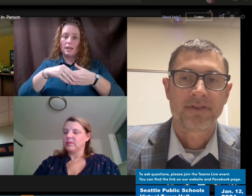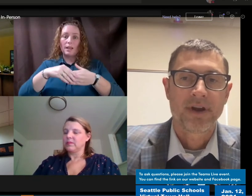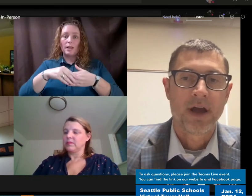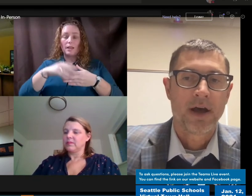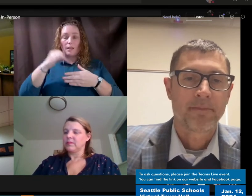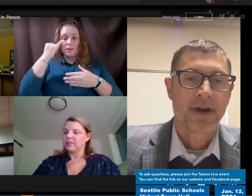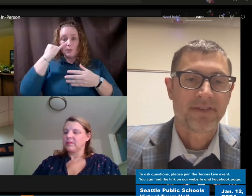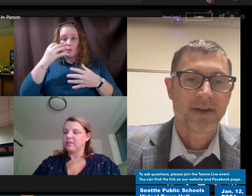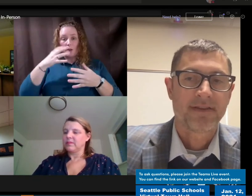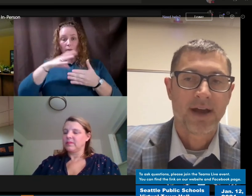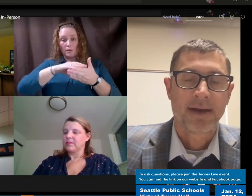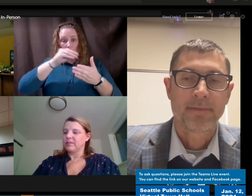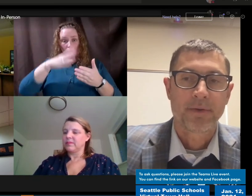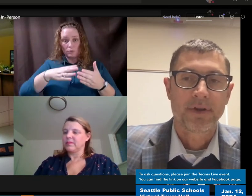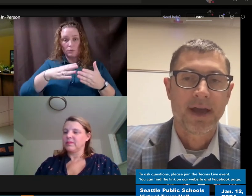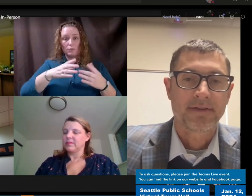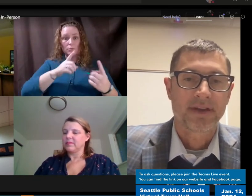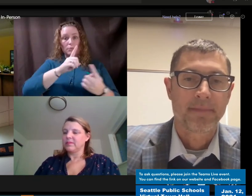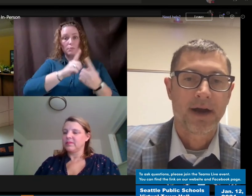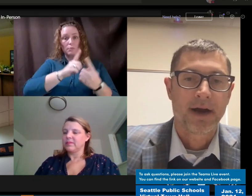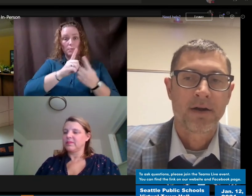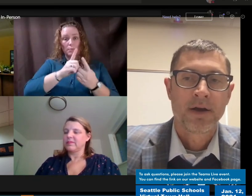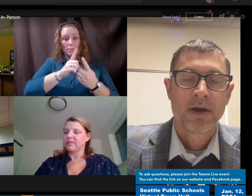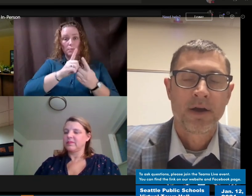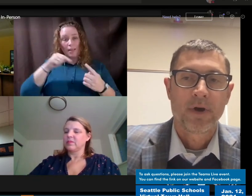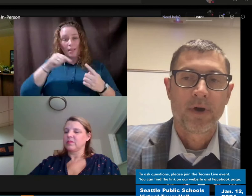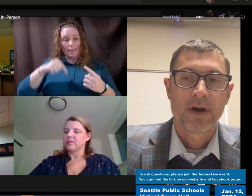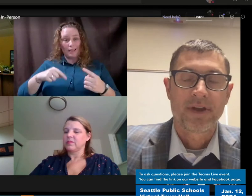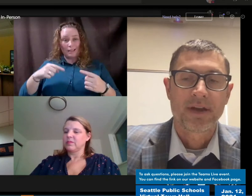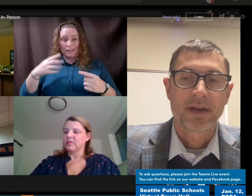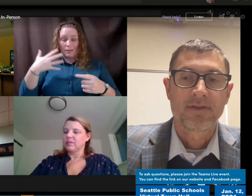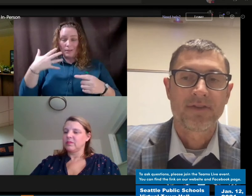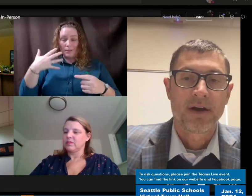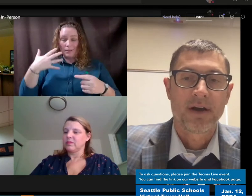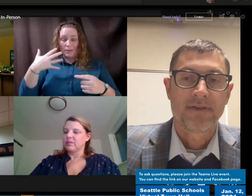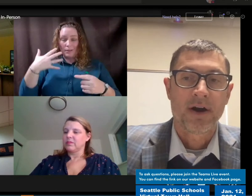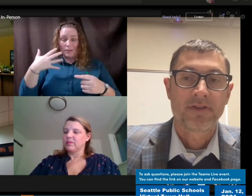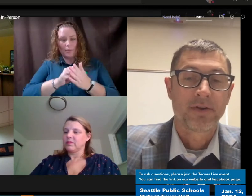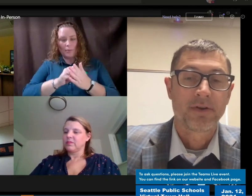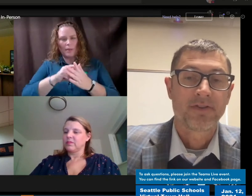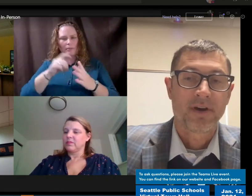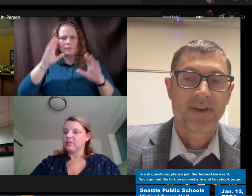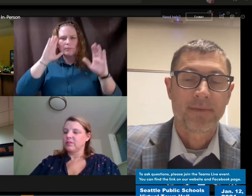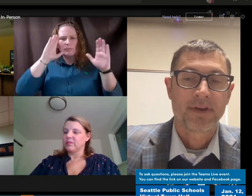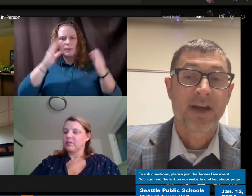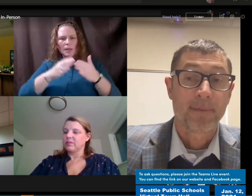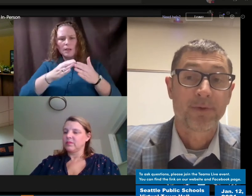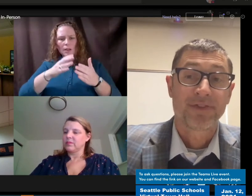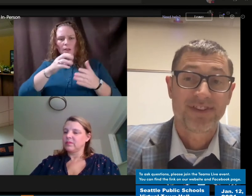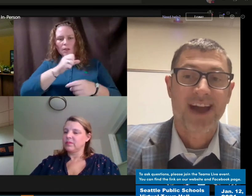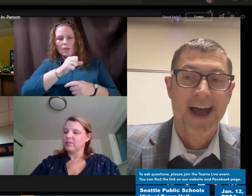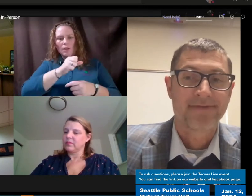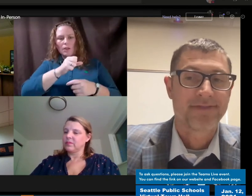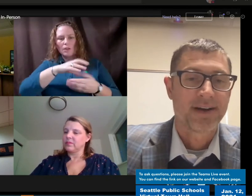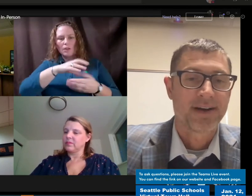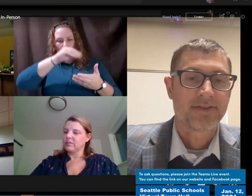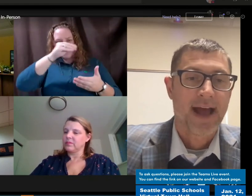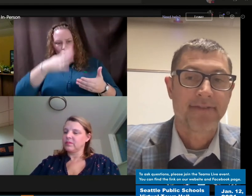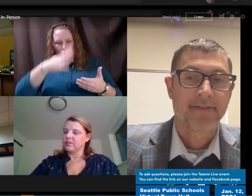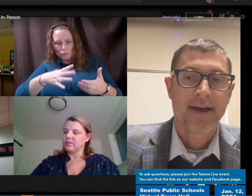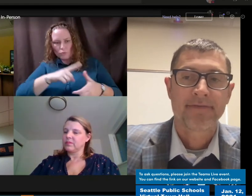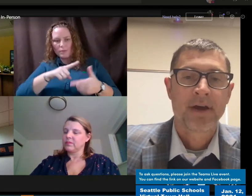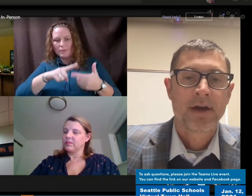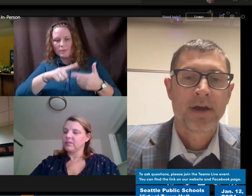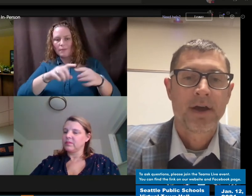in an unprecedented time, we really have to think about what are the needs of our students and our families, coupled with the staff. Staff